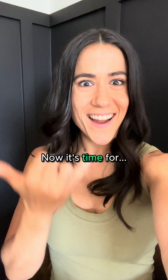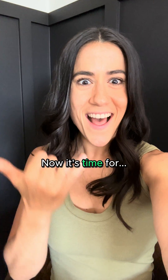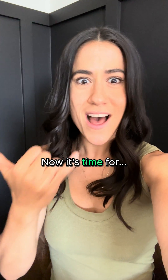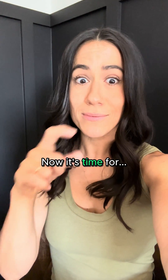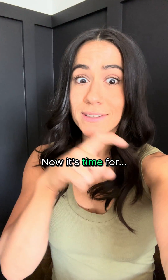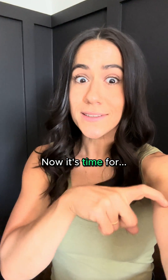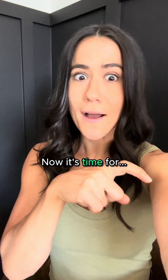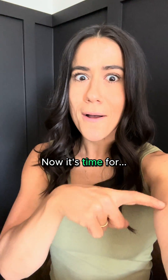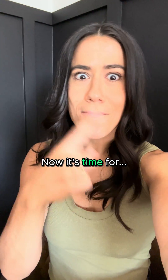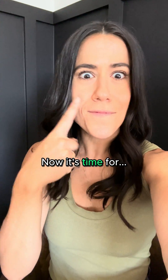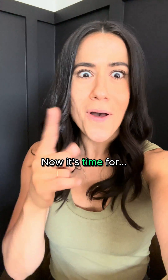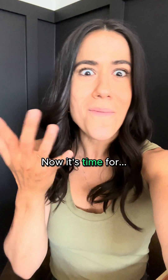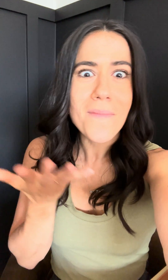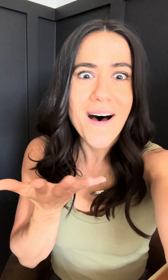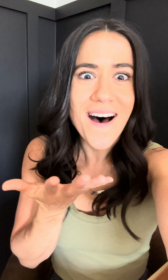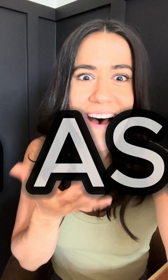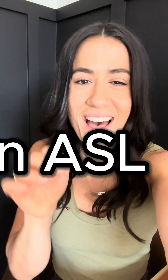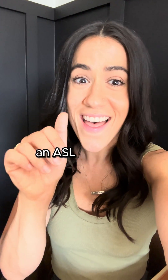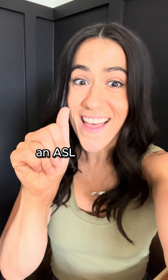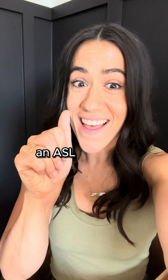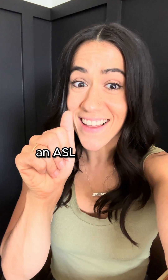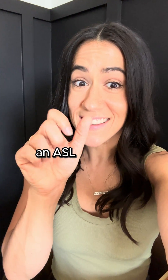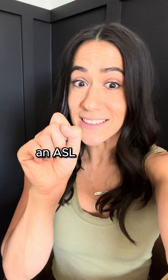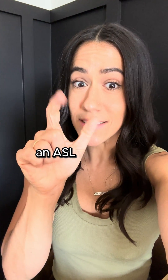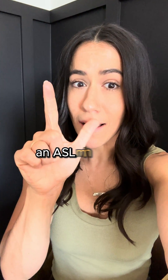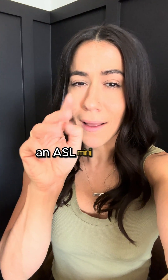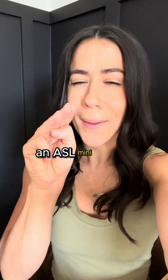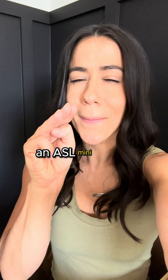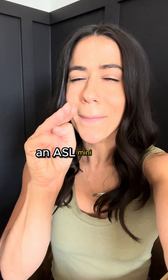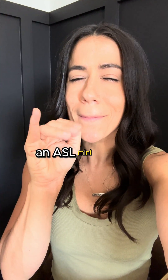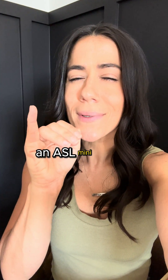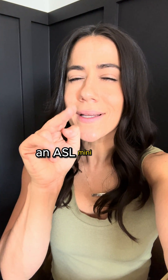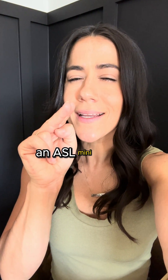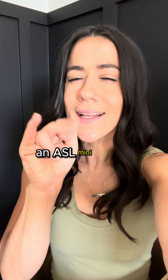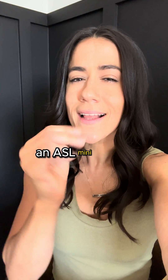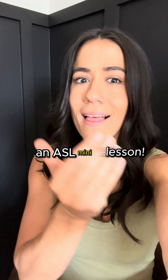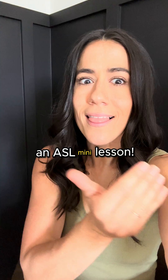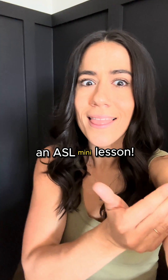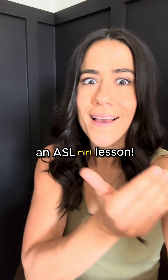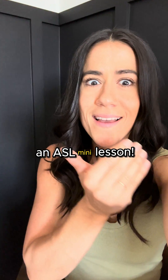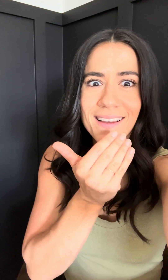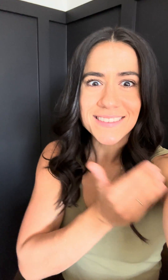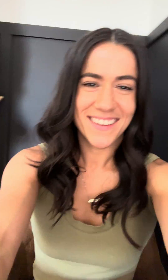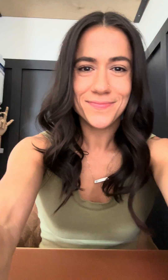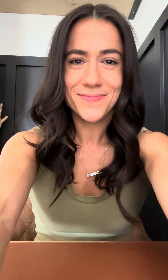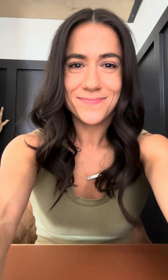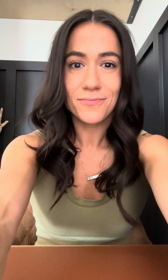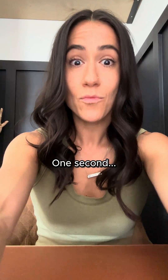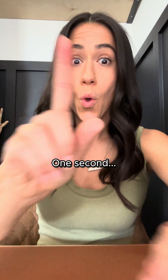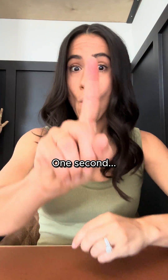Now it's time for an ASL mini lesson. 1 second.